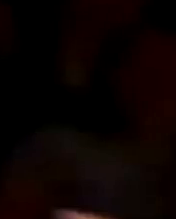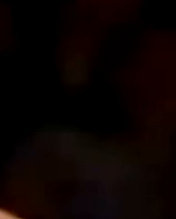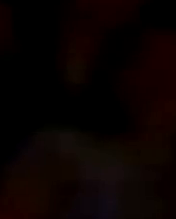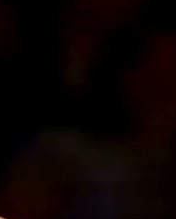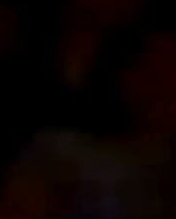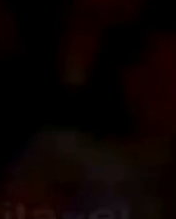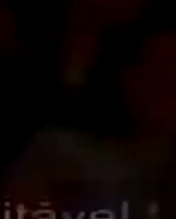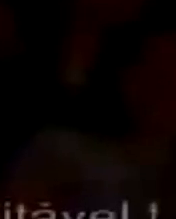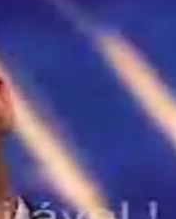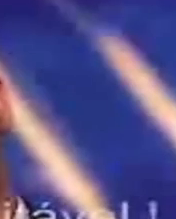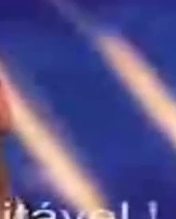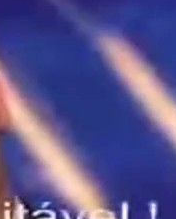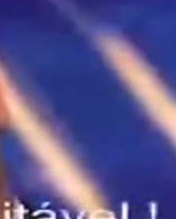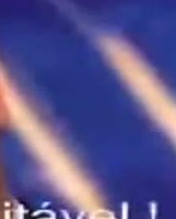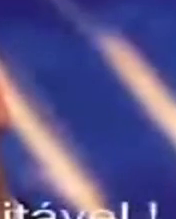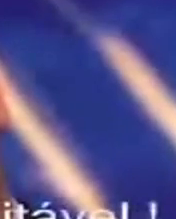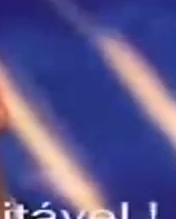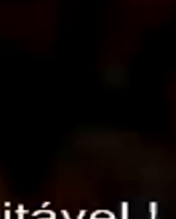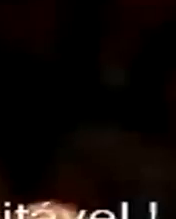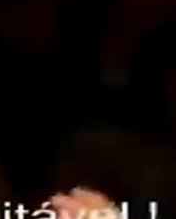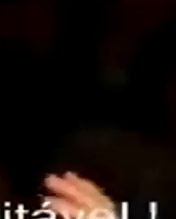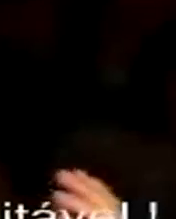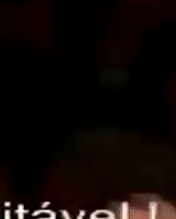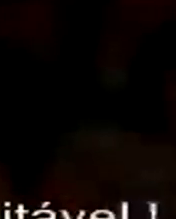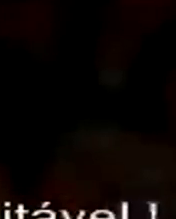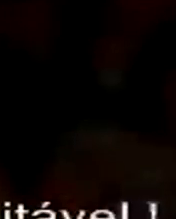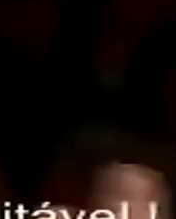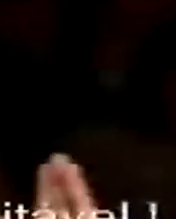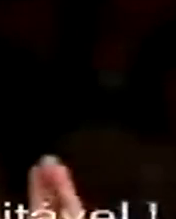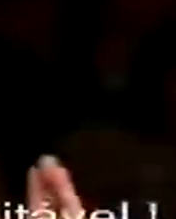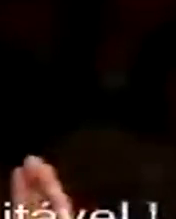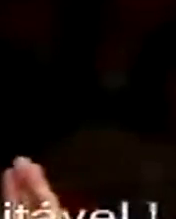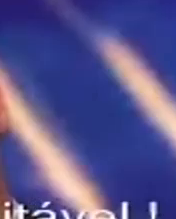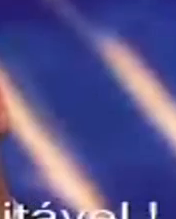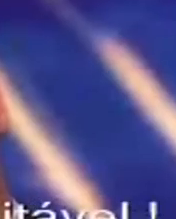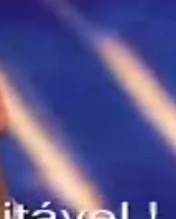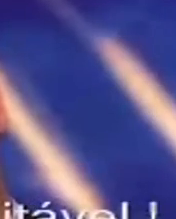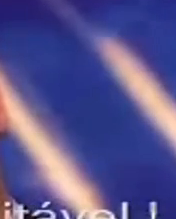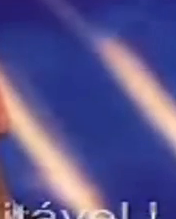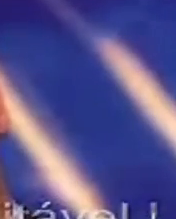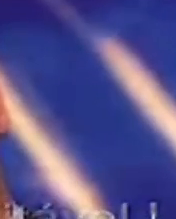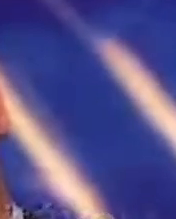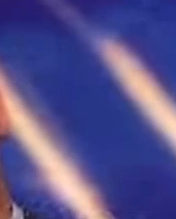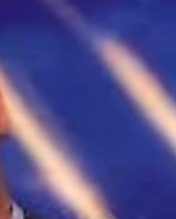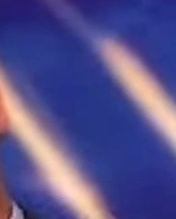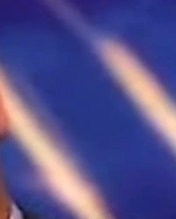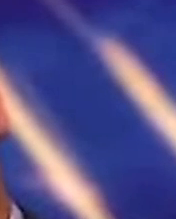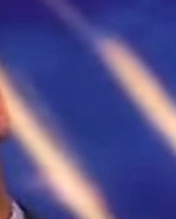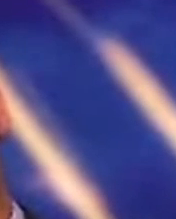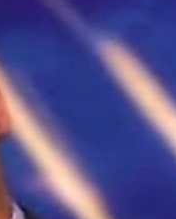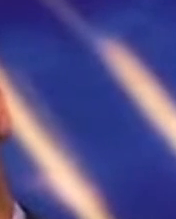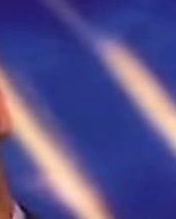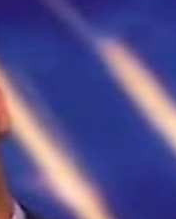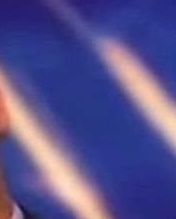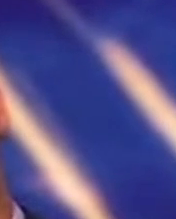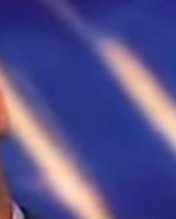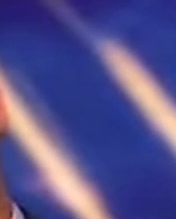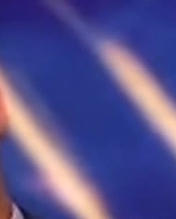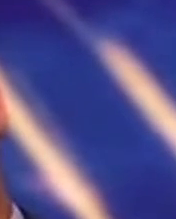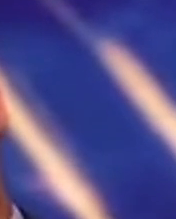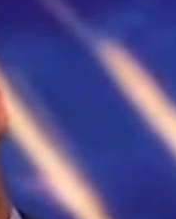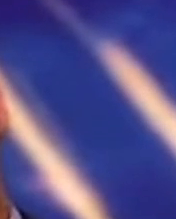You have an incredible voice. I think if you keep singing like that, you are going to be one of the favourites to win this whole competition.